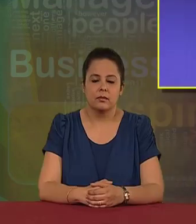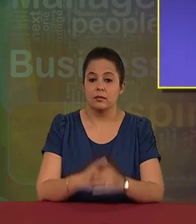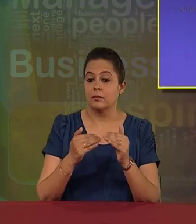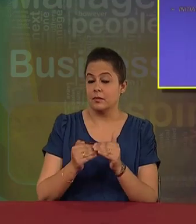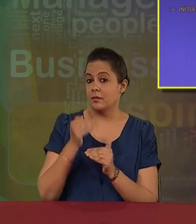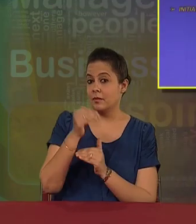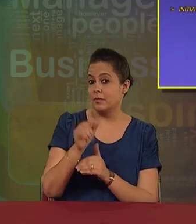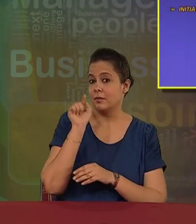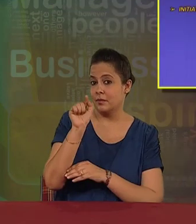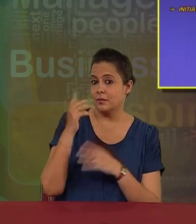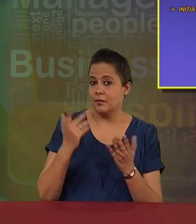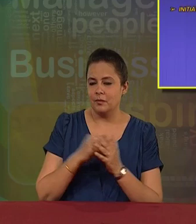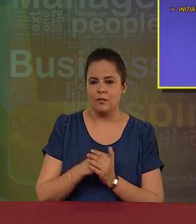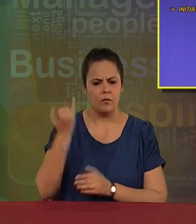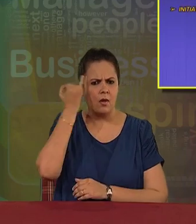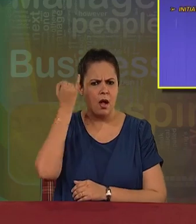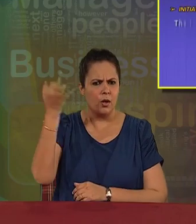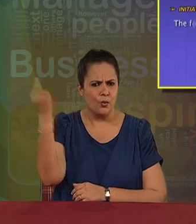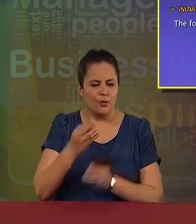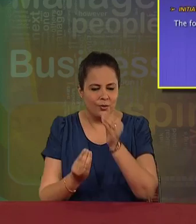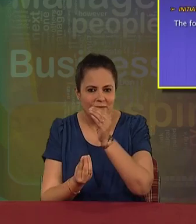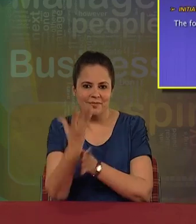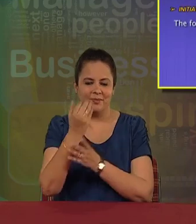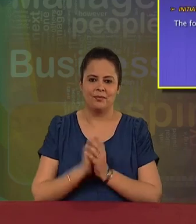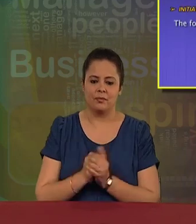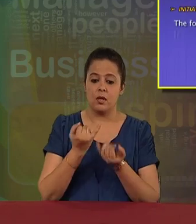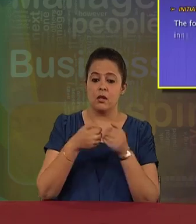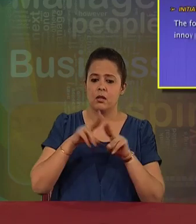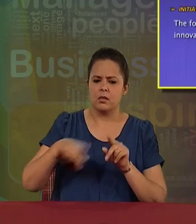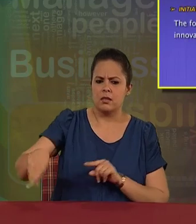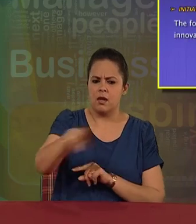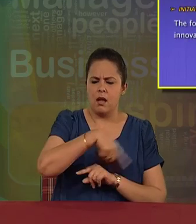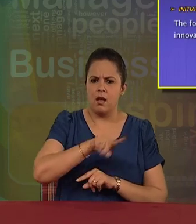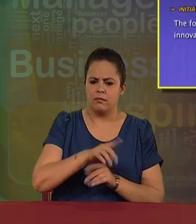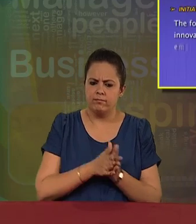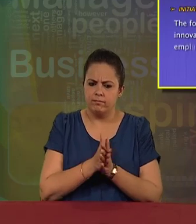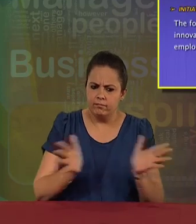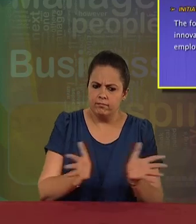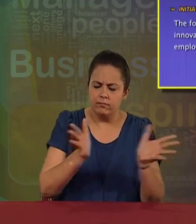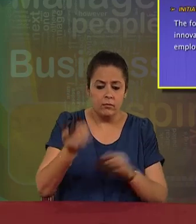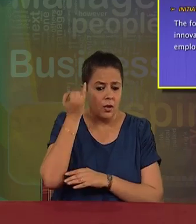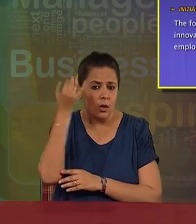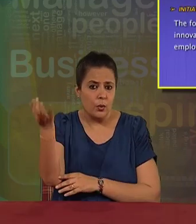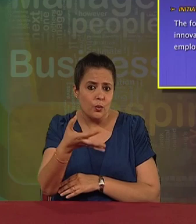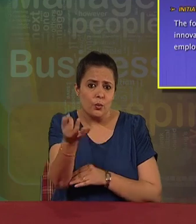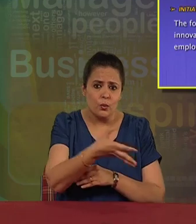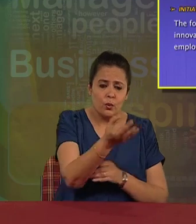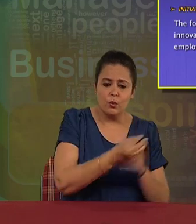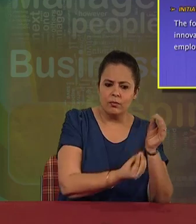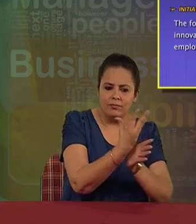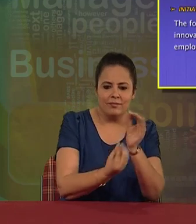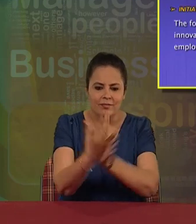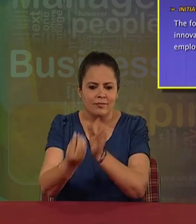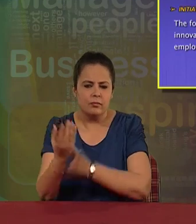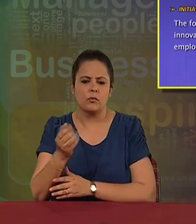Our next principle is initiative, the fostering of creativity and innovation by encouraging employees to act